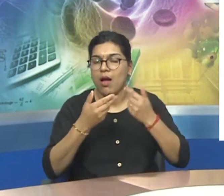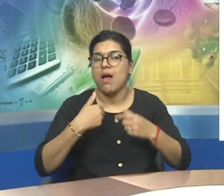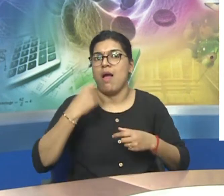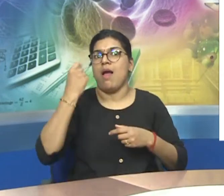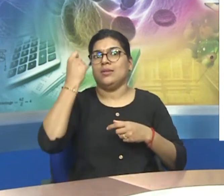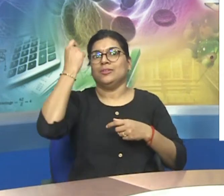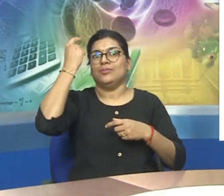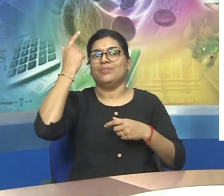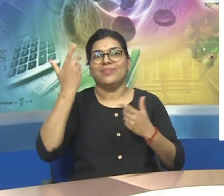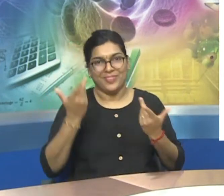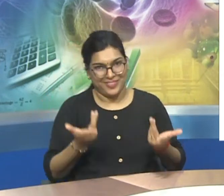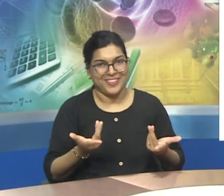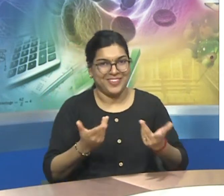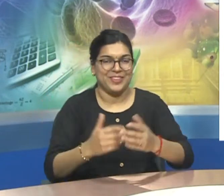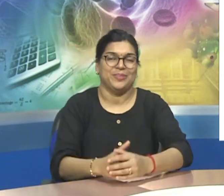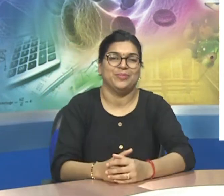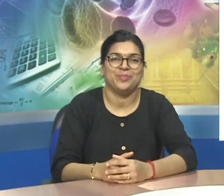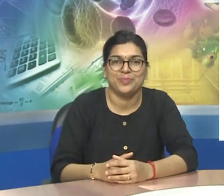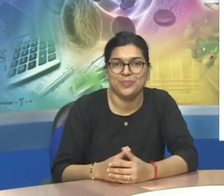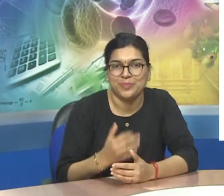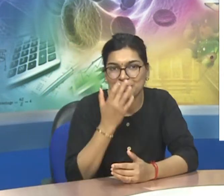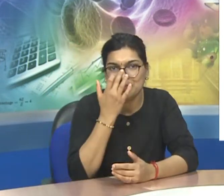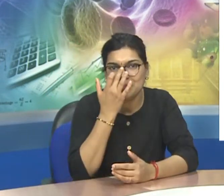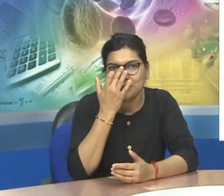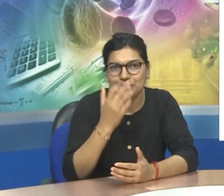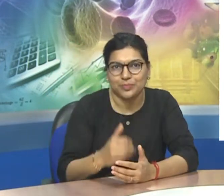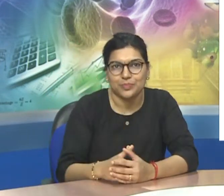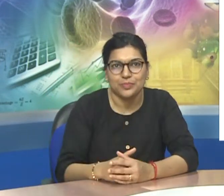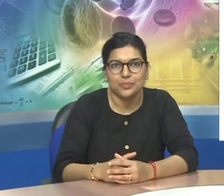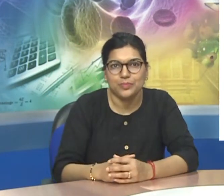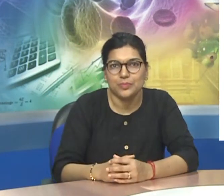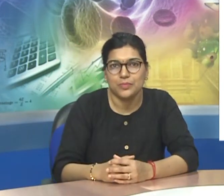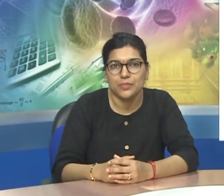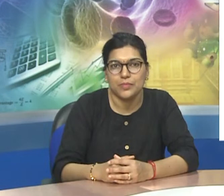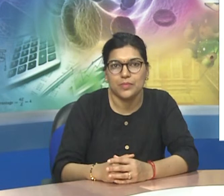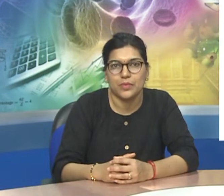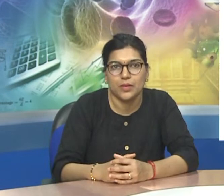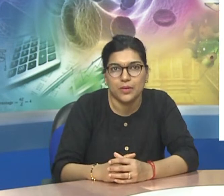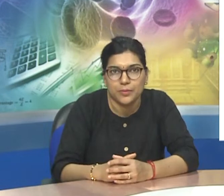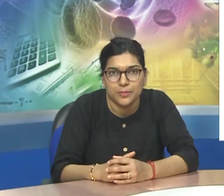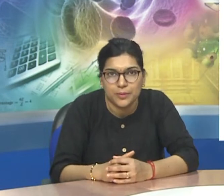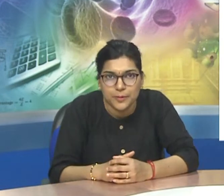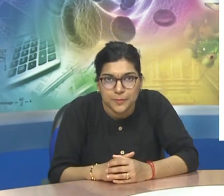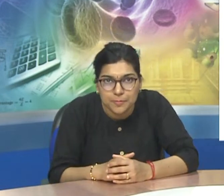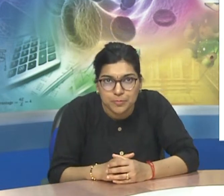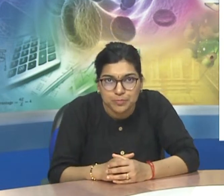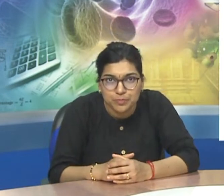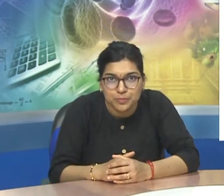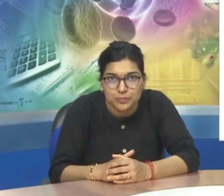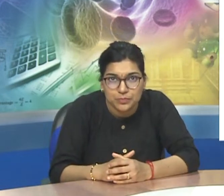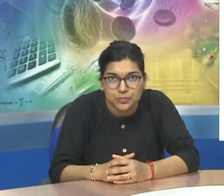informational programs which we physically cannot see in our surroundings.